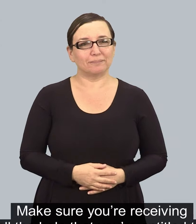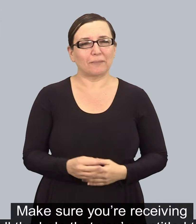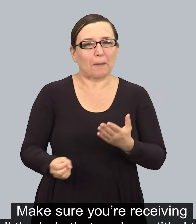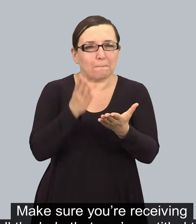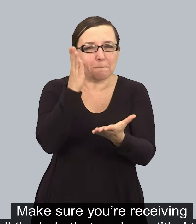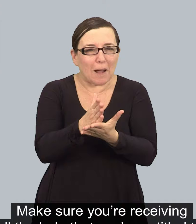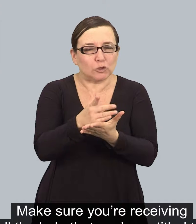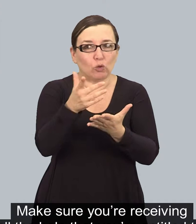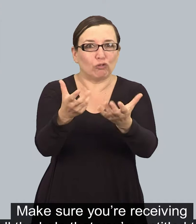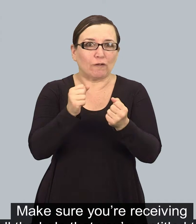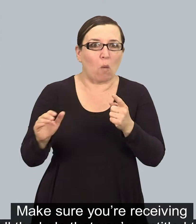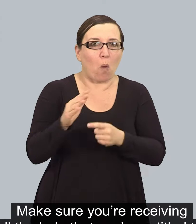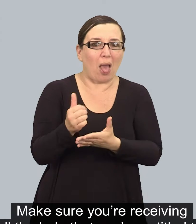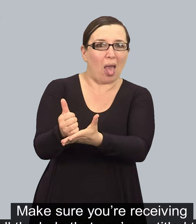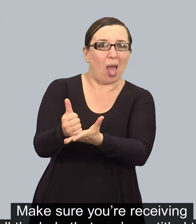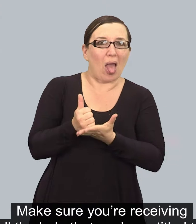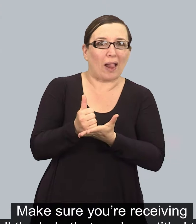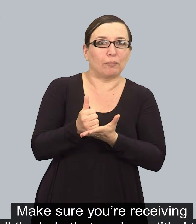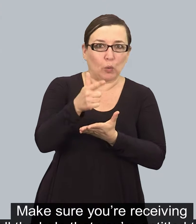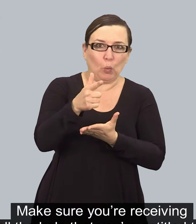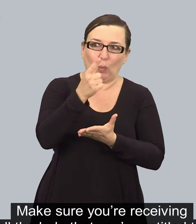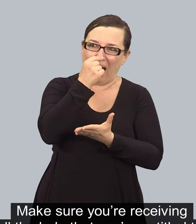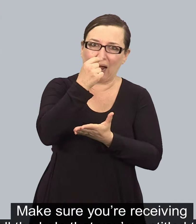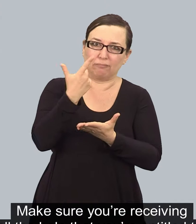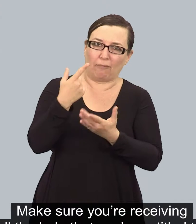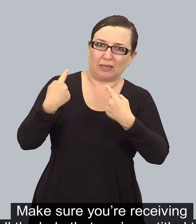Make sure you're receiving all the help you're entitled to.